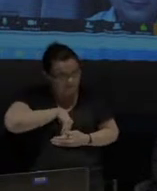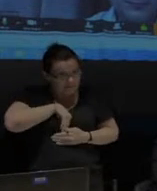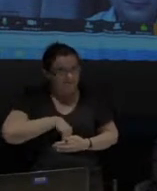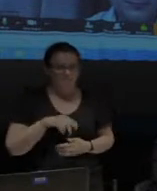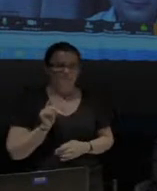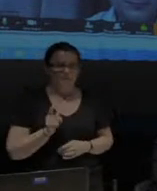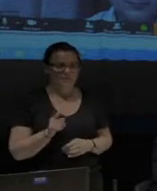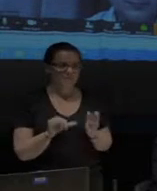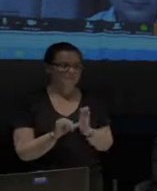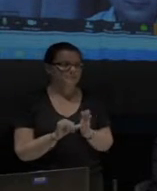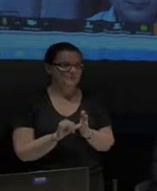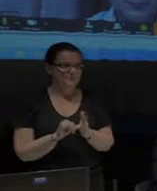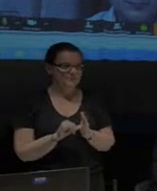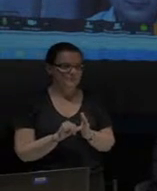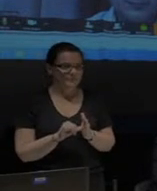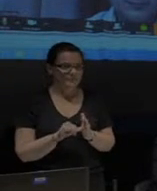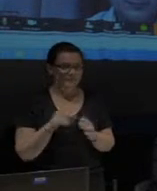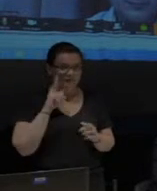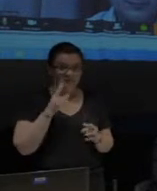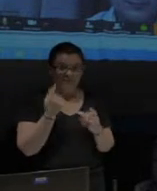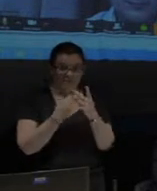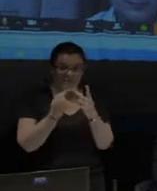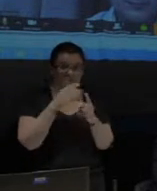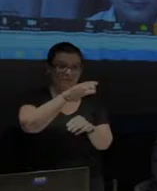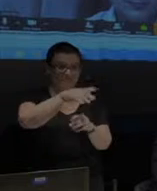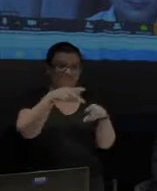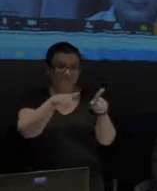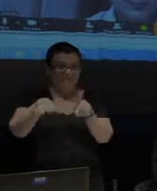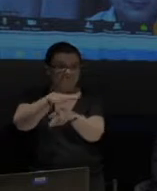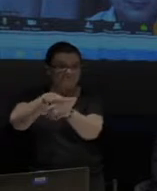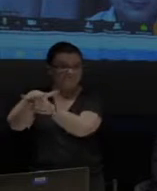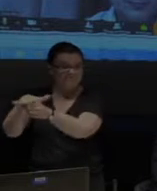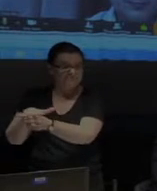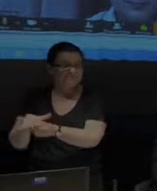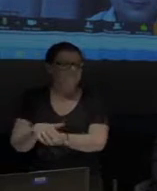situation. And I see that working another way, so I'm taking a bit of, in that